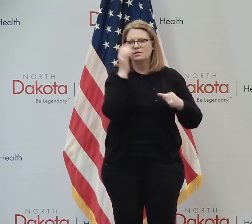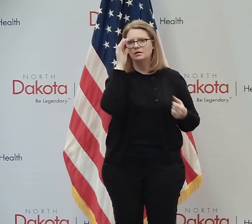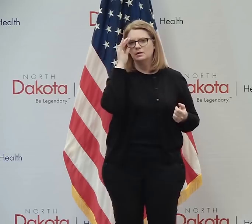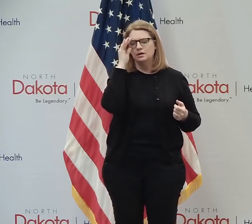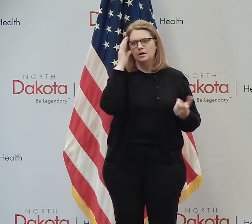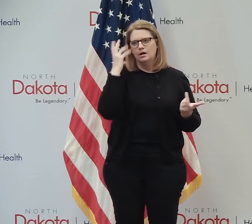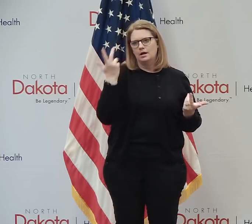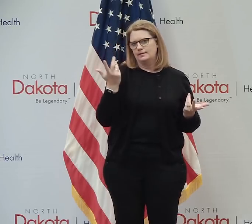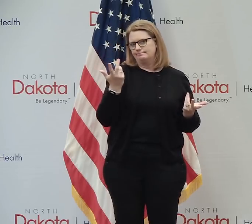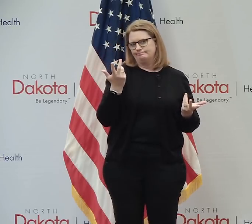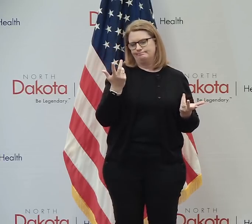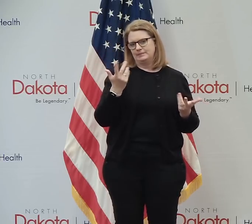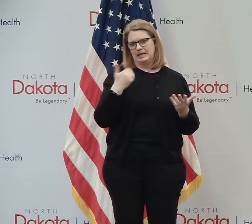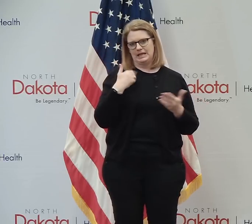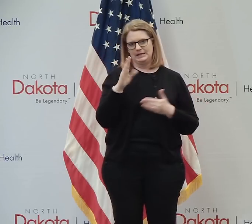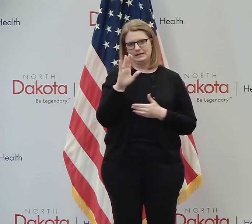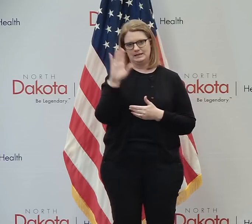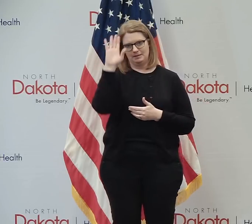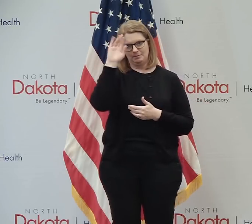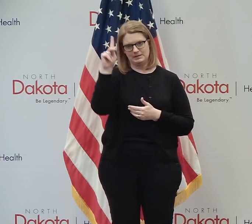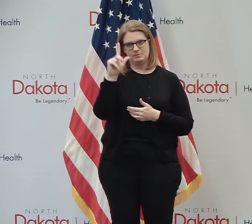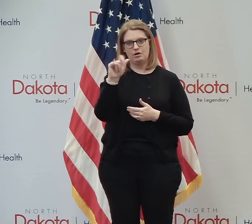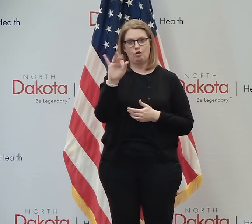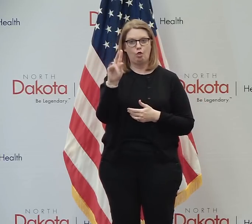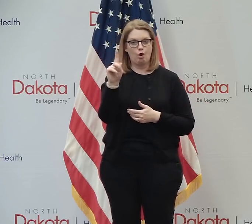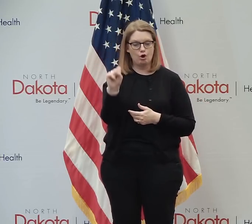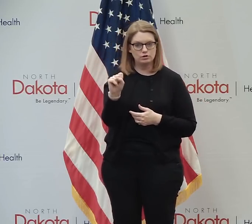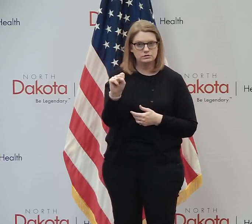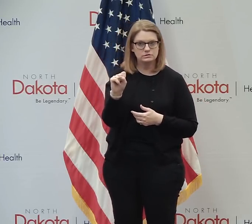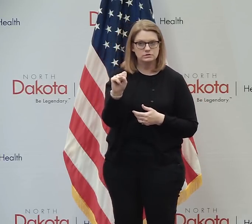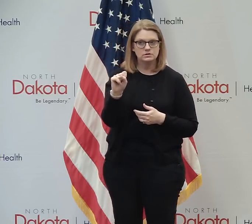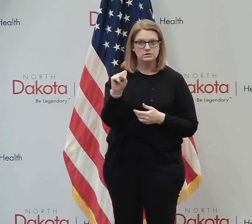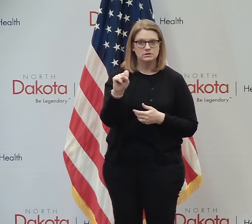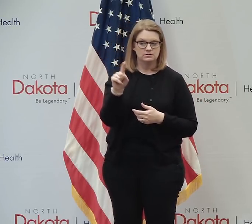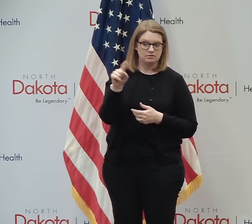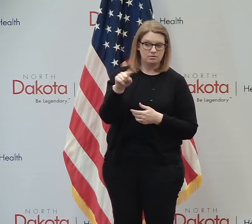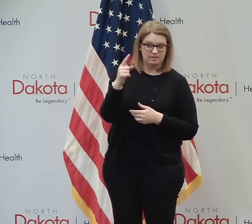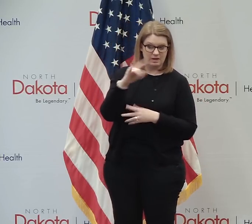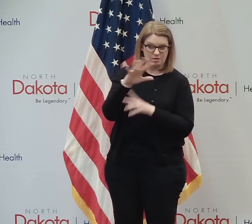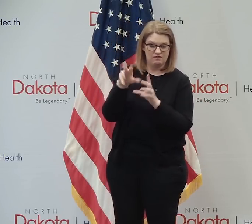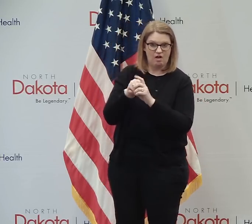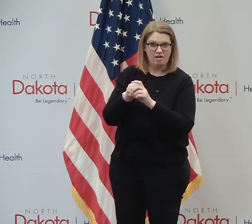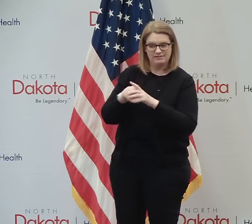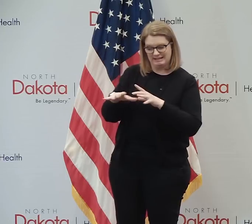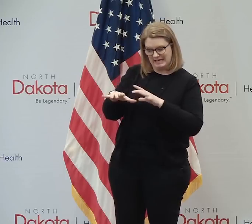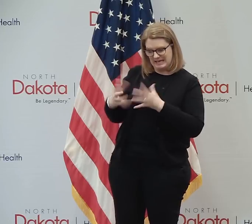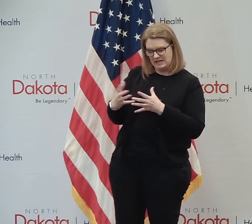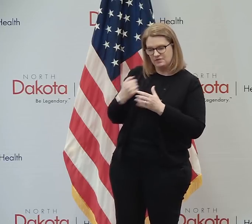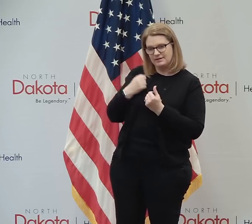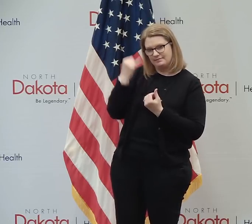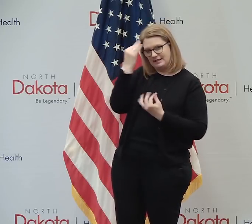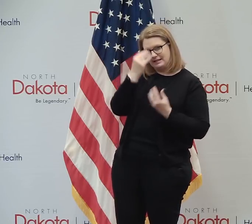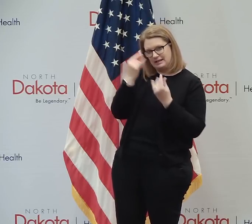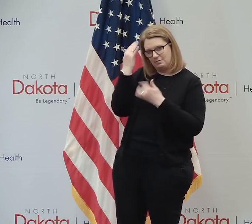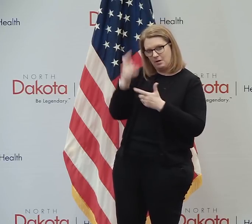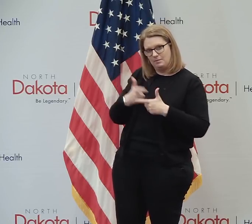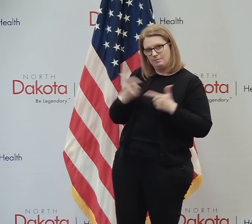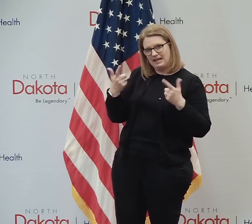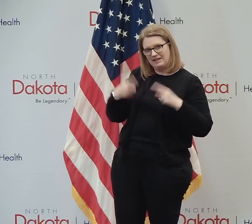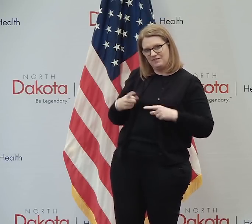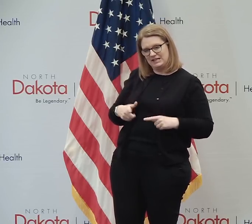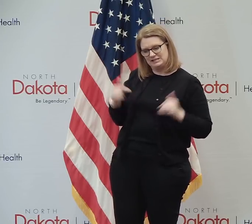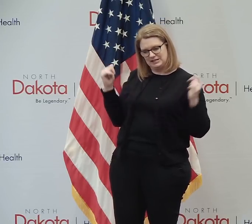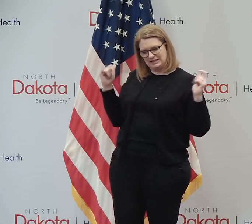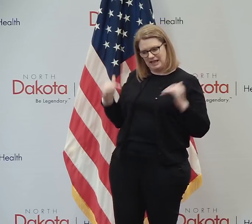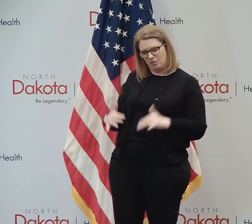cetera. Obviously, we had the Bismarck Larks were one of the people on the task force here in terms of thinking about large events or large gatherings,